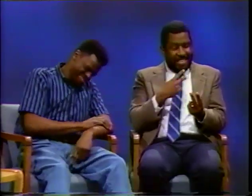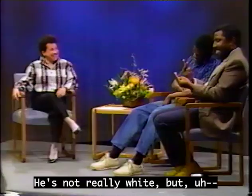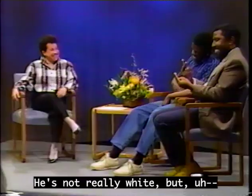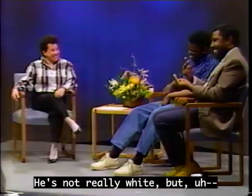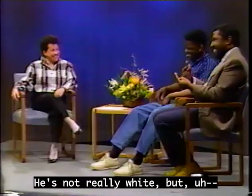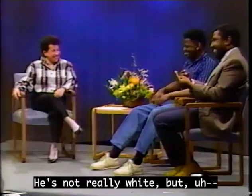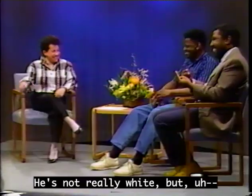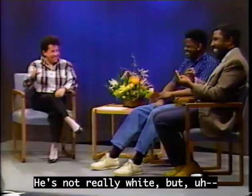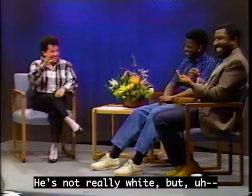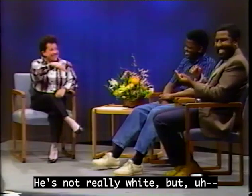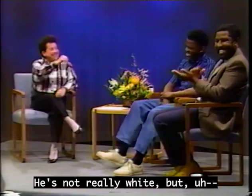he's not really white, but